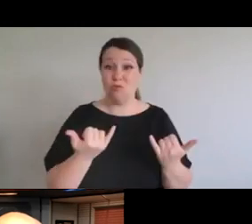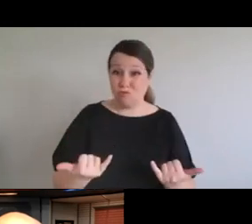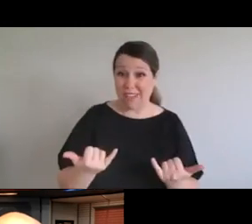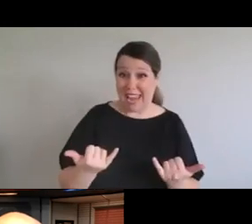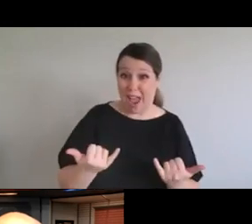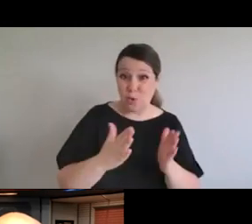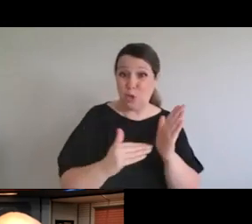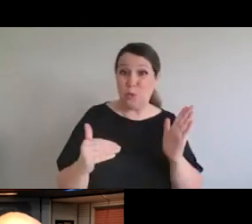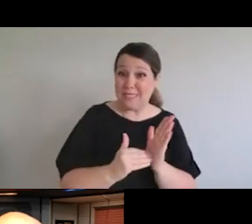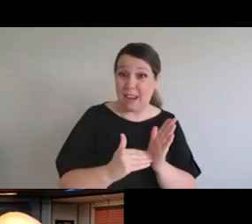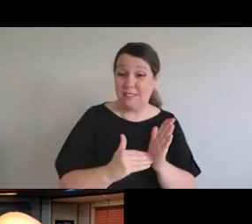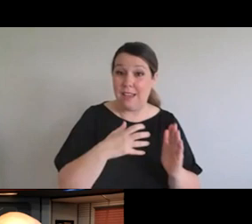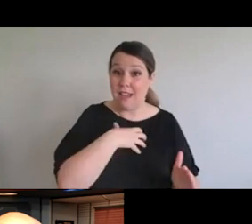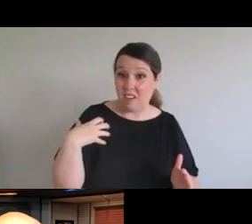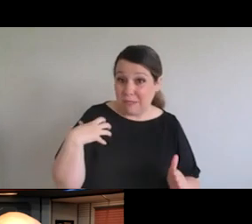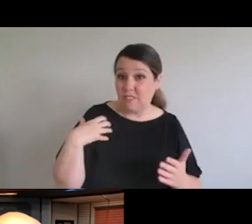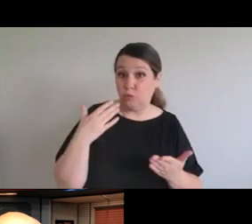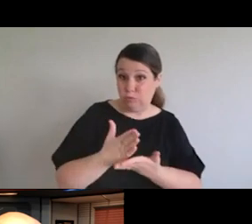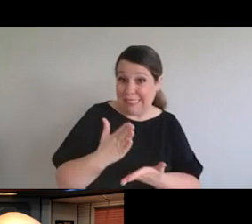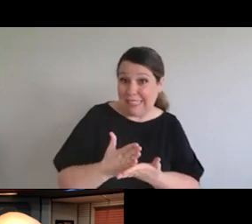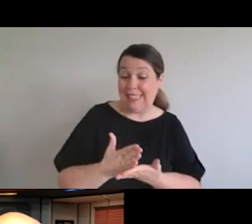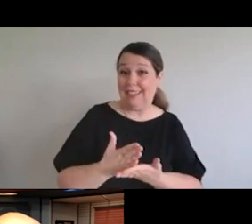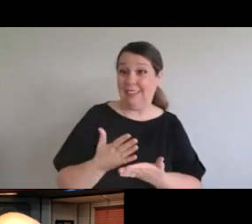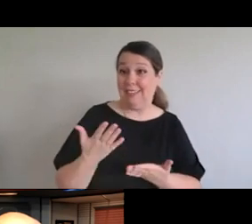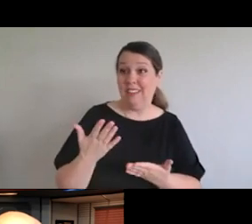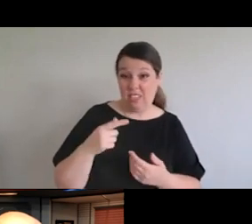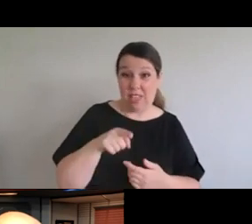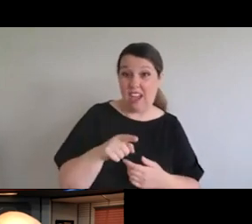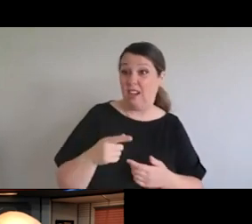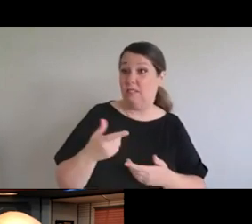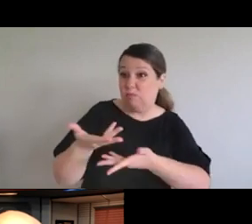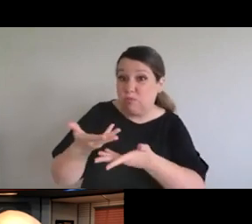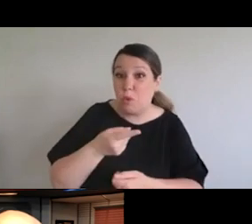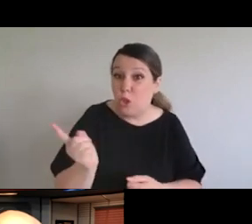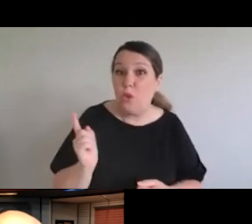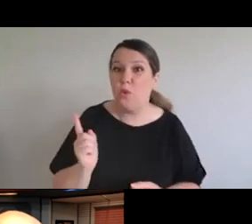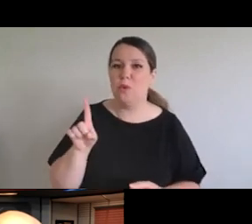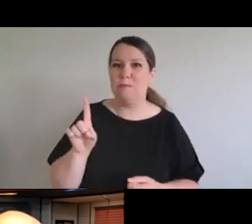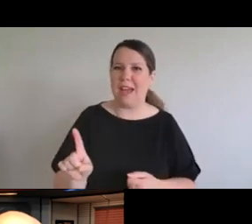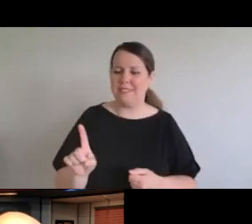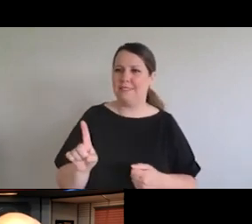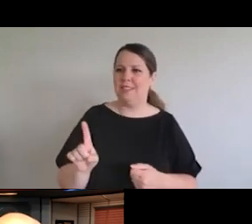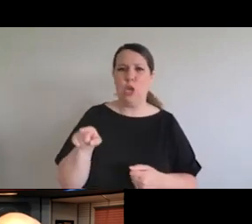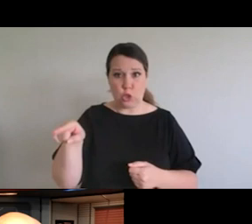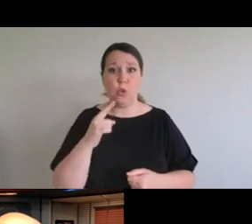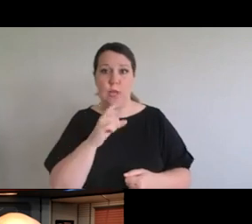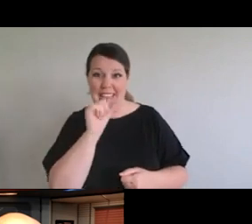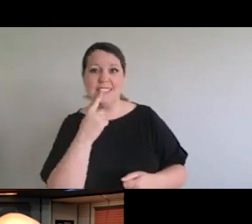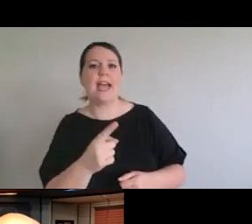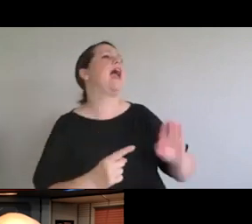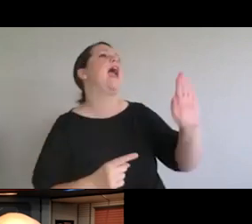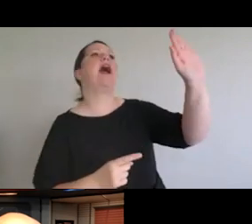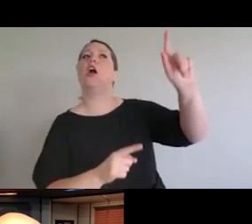designing this. 3 years, and this is what they got to offer. Don't hold your breath that some advisory committee is going to be able to do